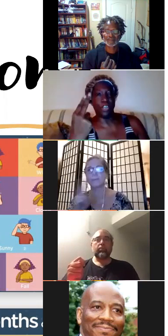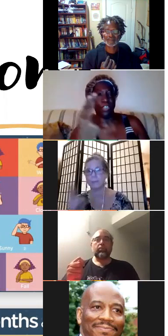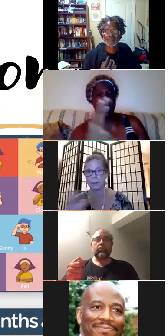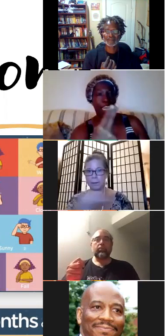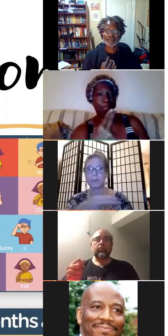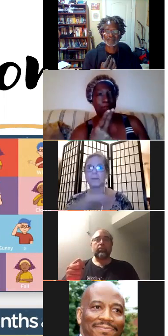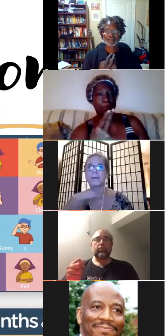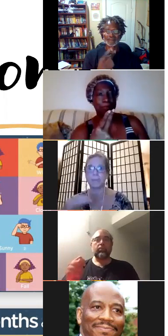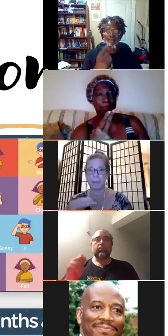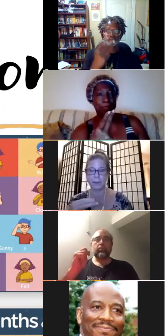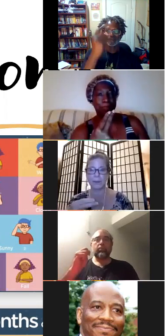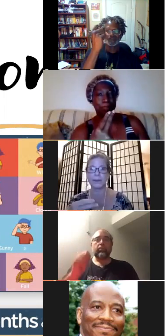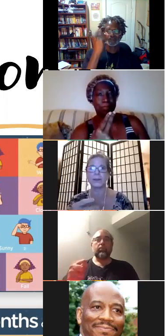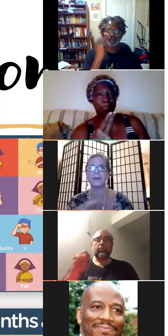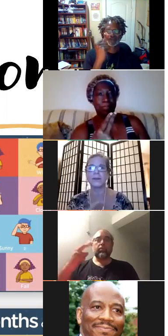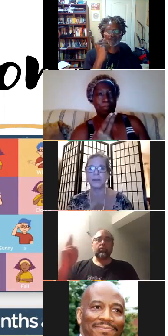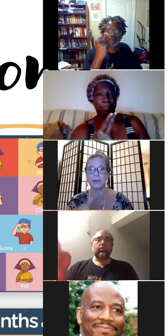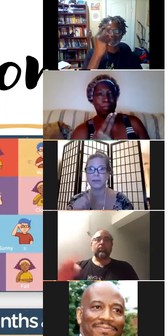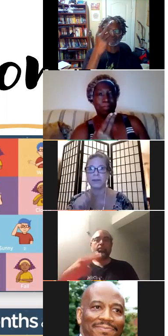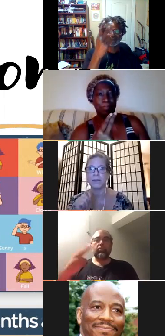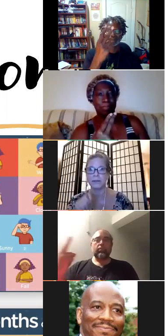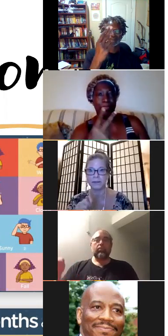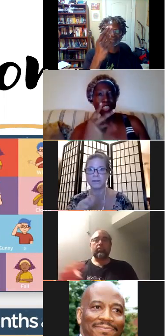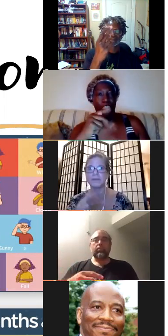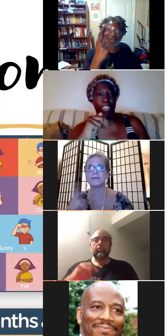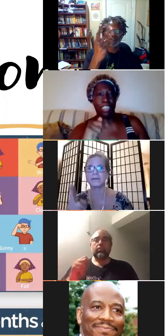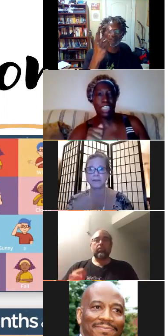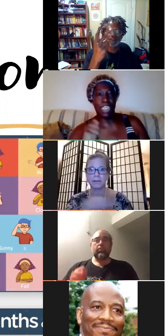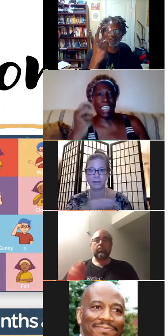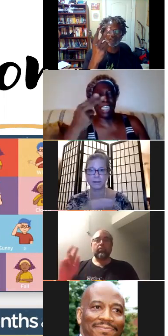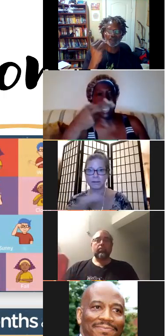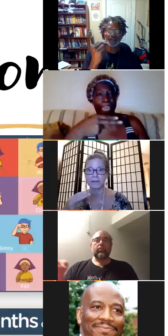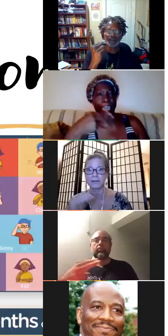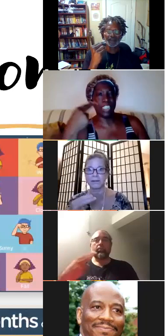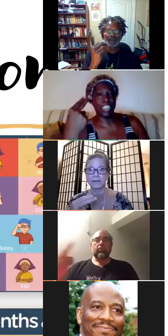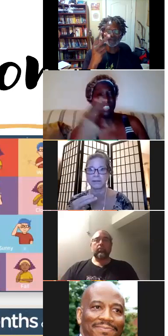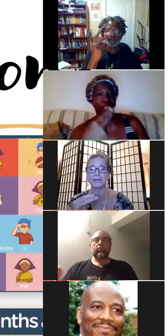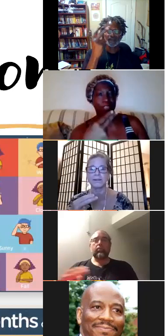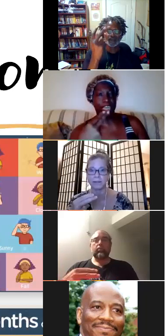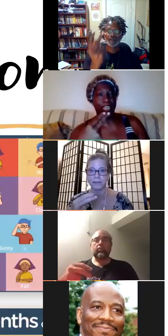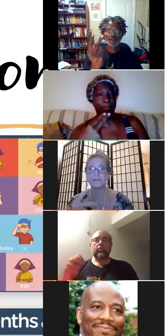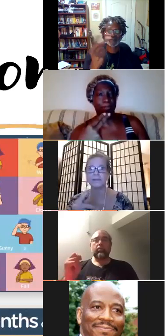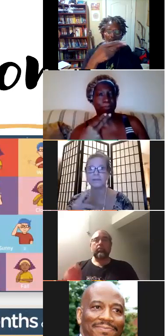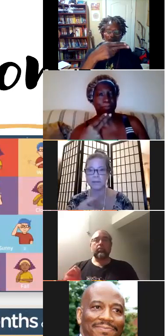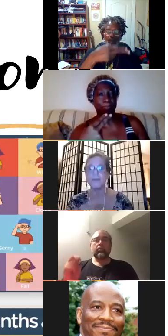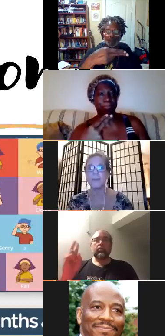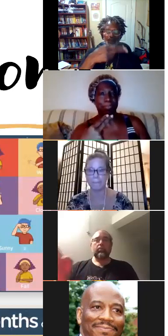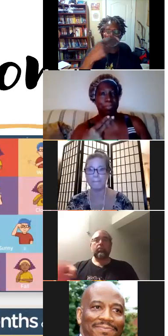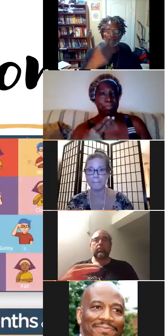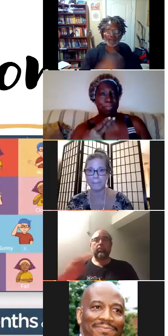TH Thursday. Okay, it's two parts. Okay. TH Thursday.